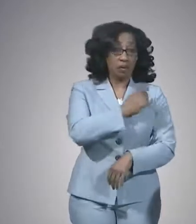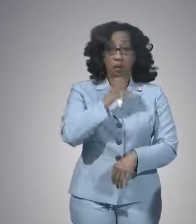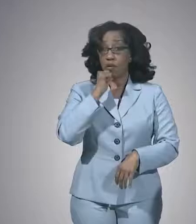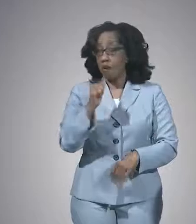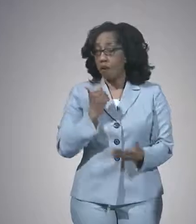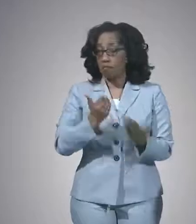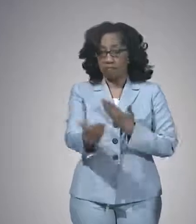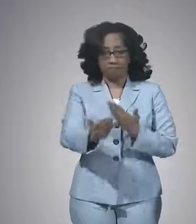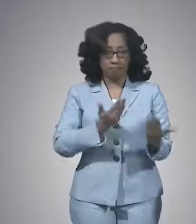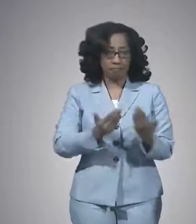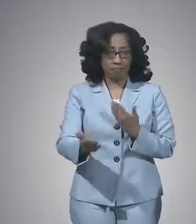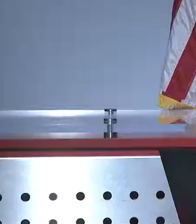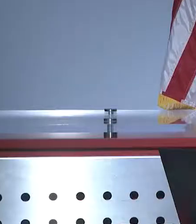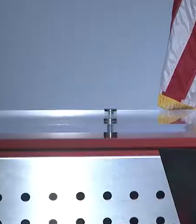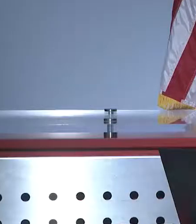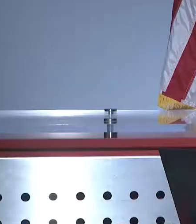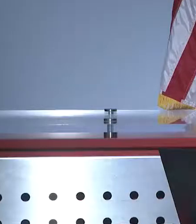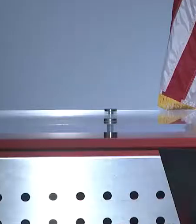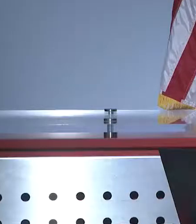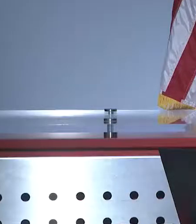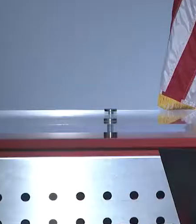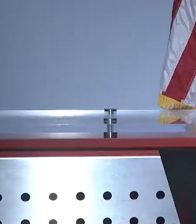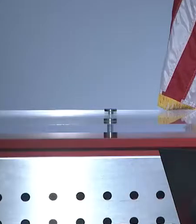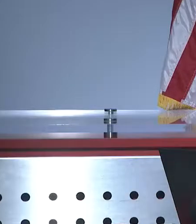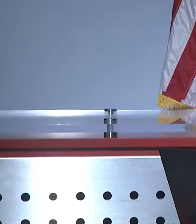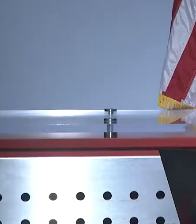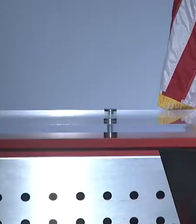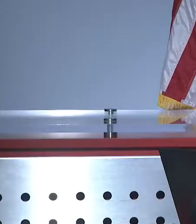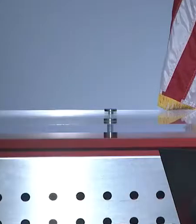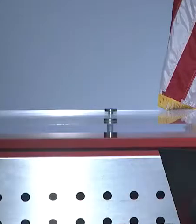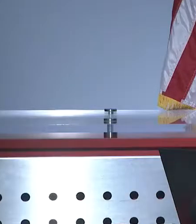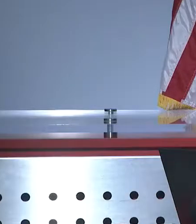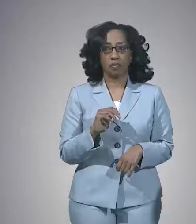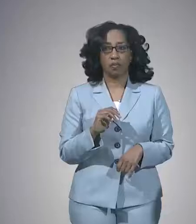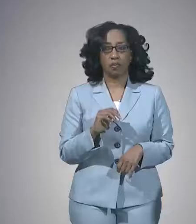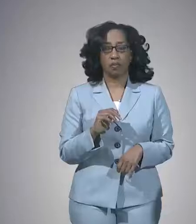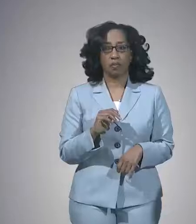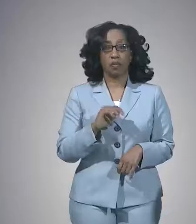status. Julian Paris, Fox 13.